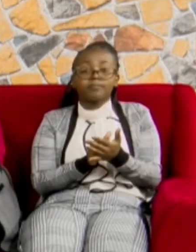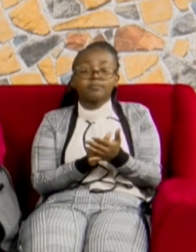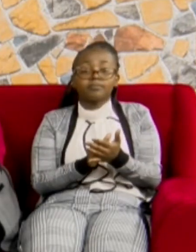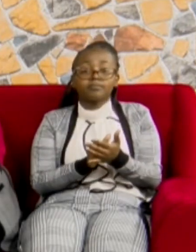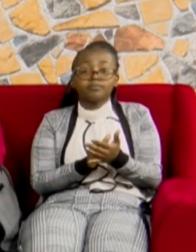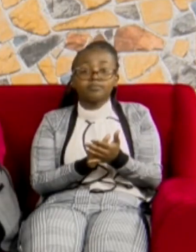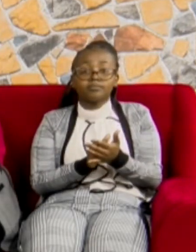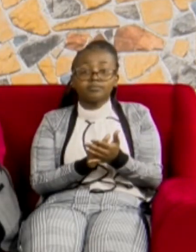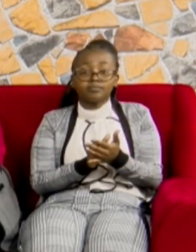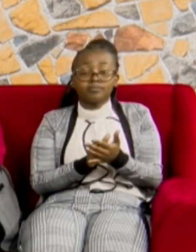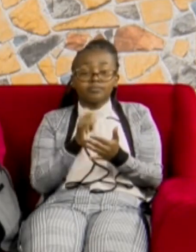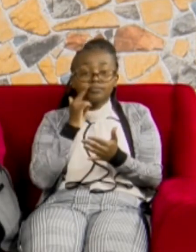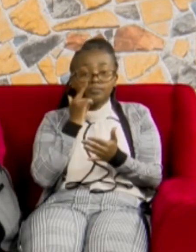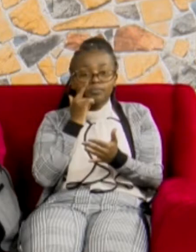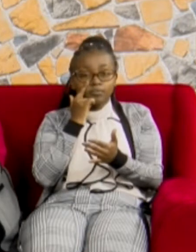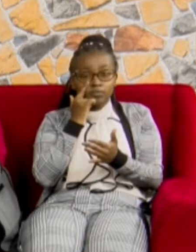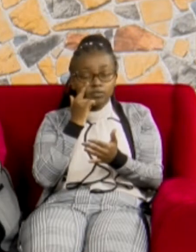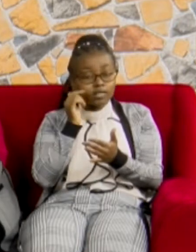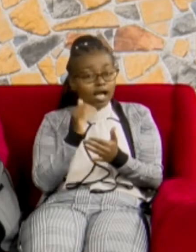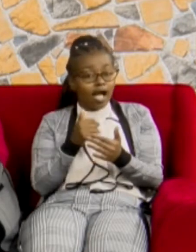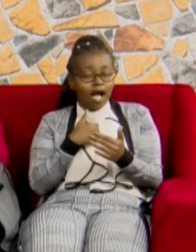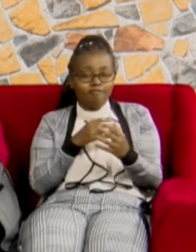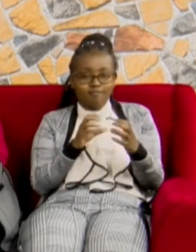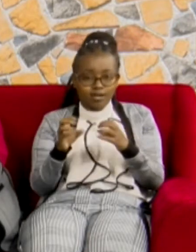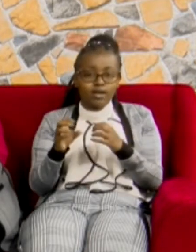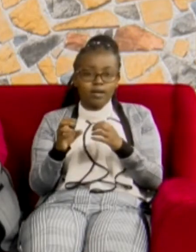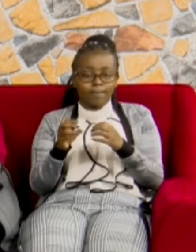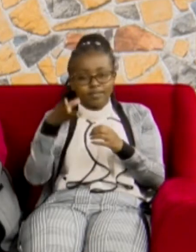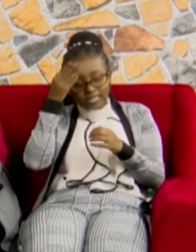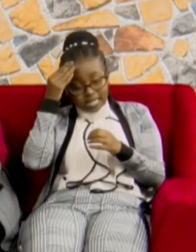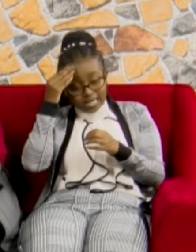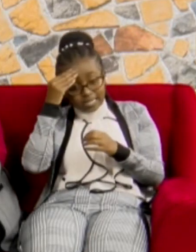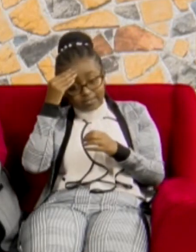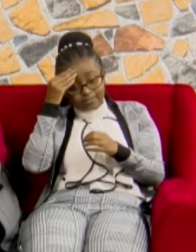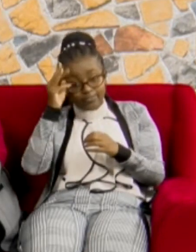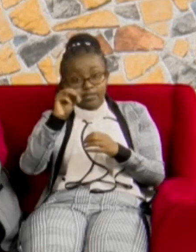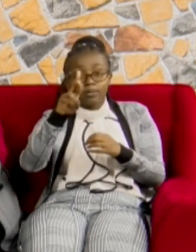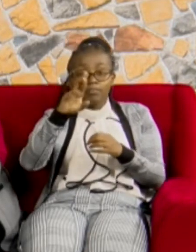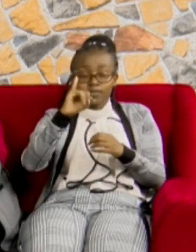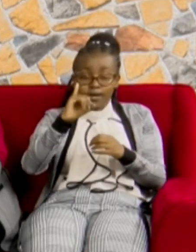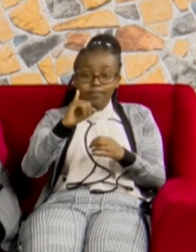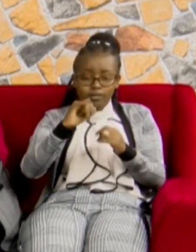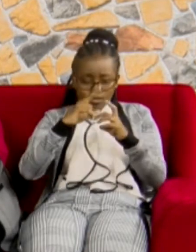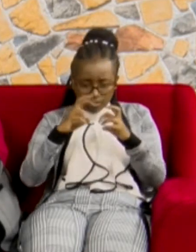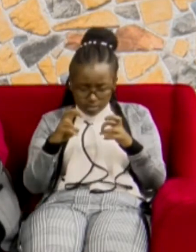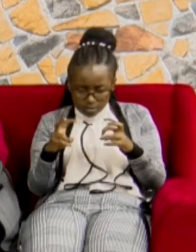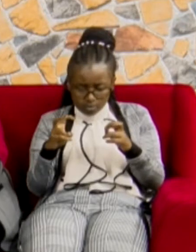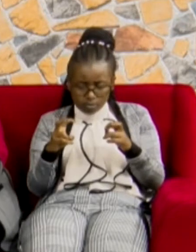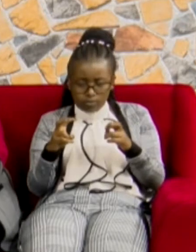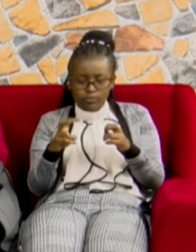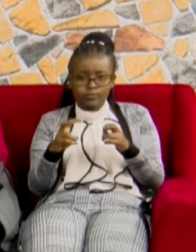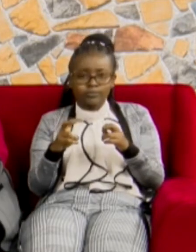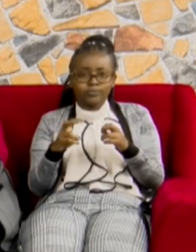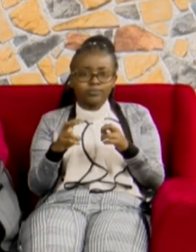they are, I know they've done like some MRI studies and trying to investigate what is it. Is